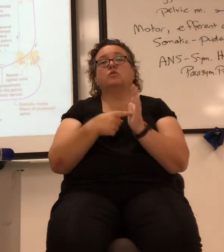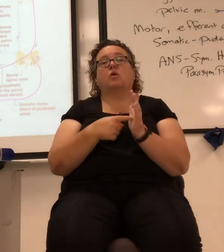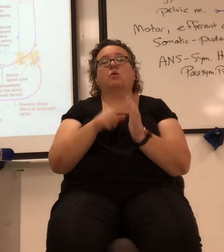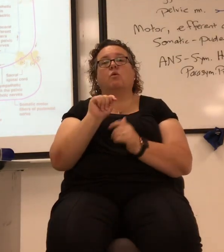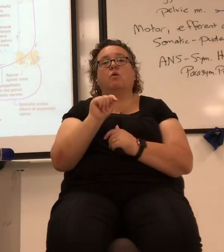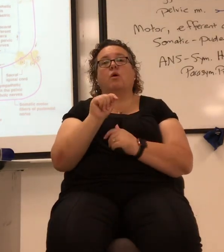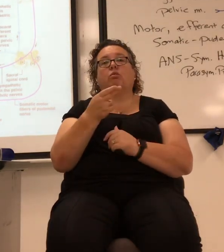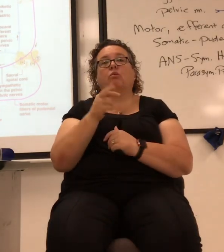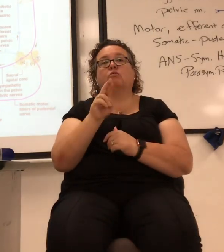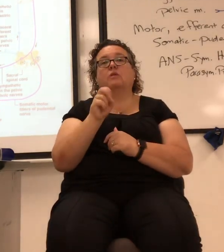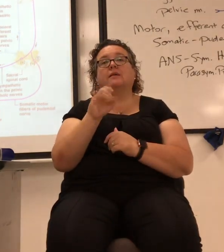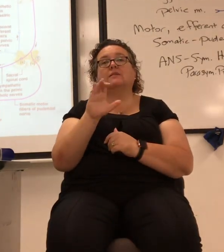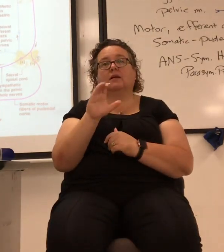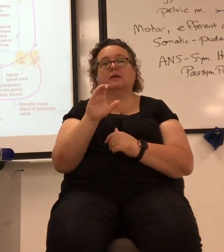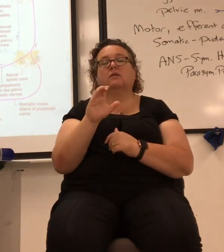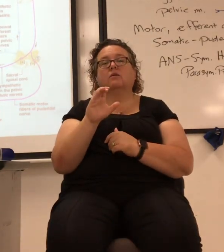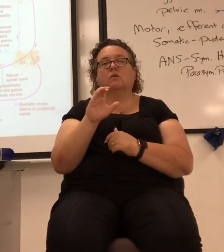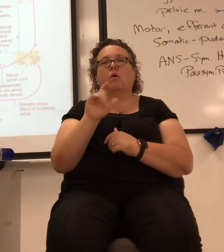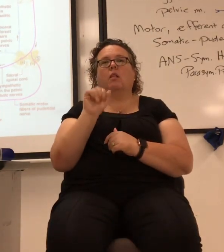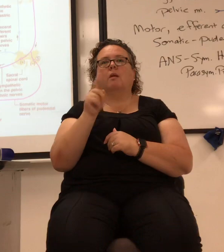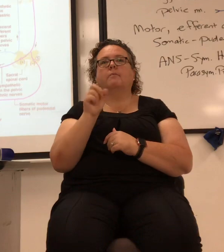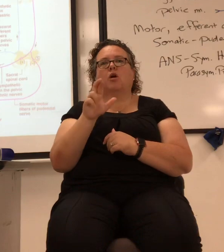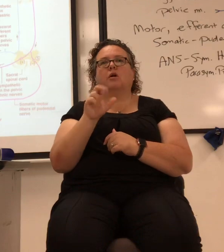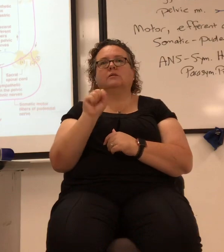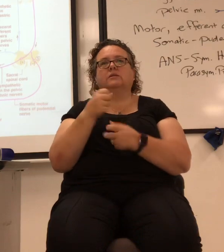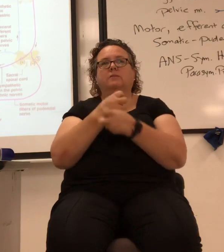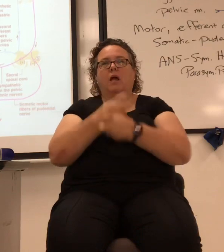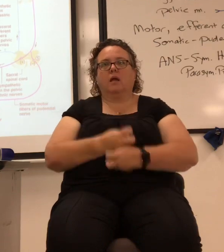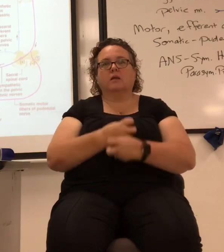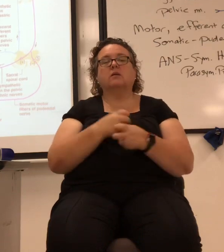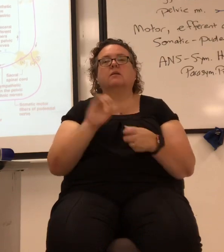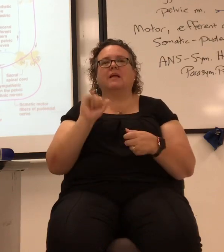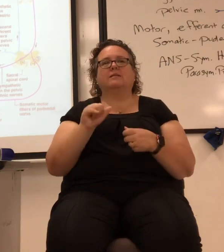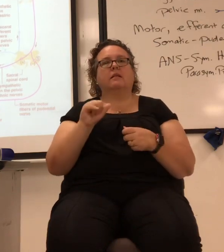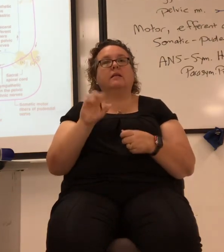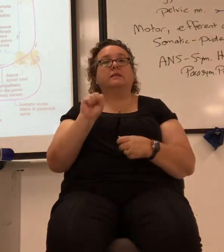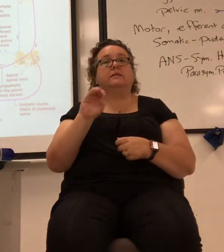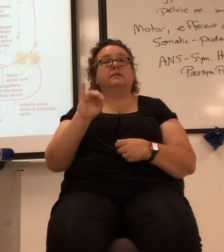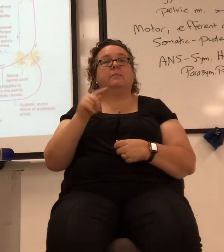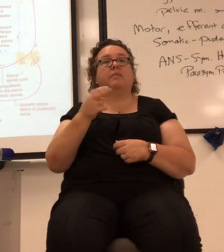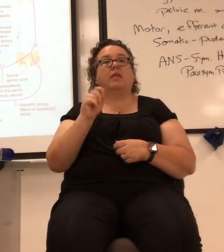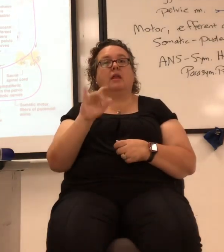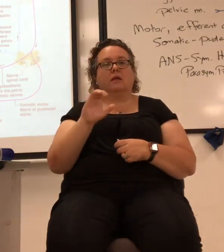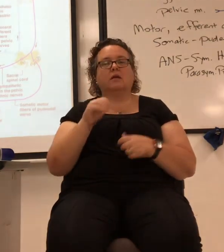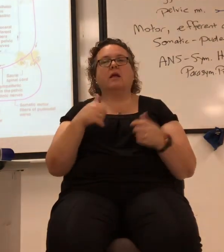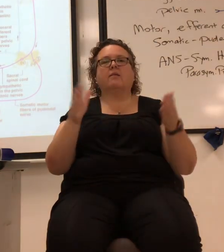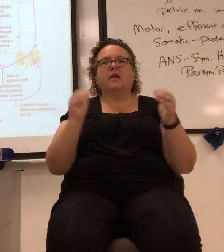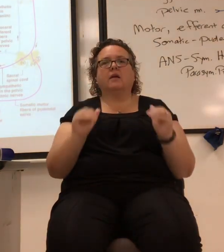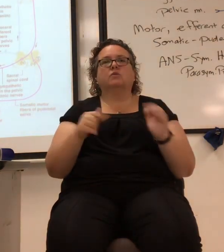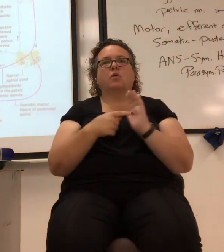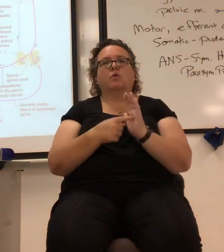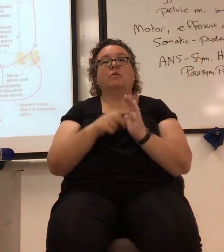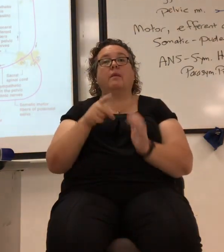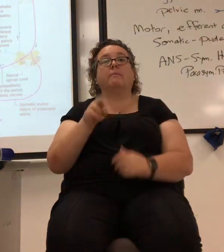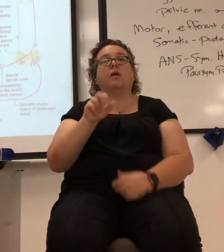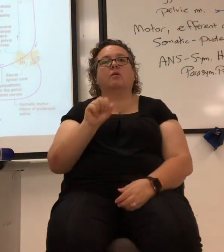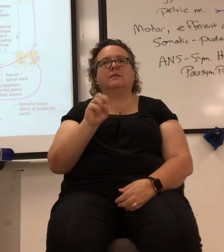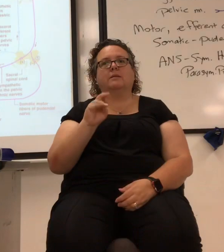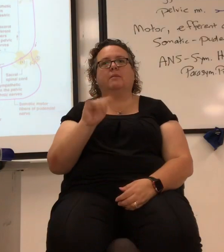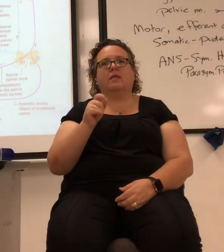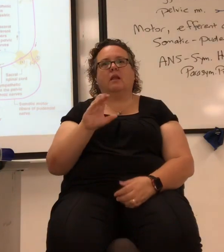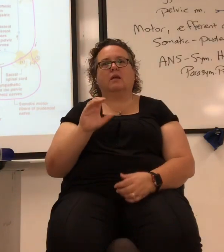it. On the left, hold it in, storage reflexes. On the right, void. And they show you the central nervous